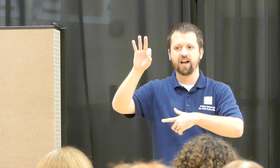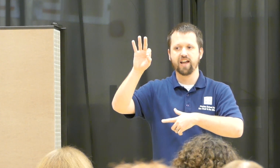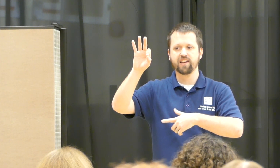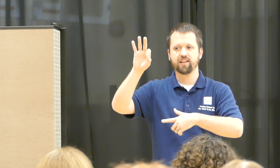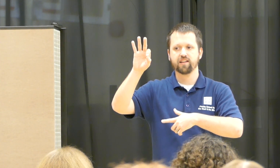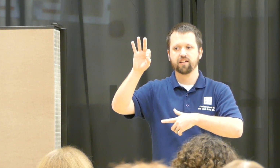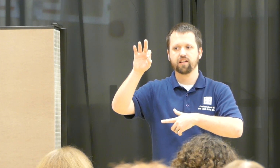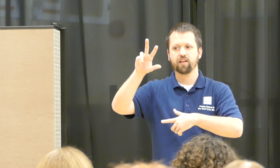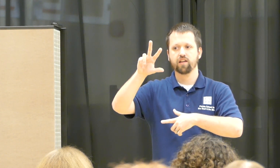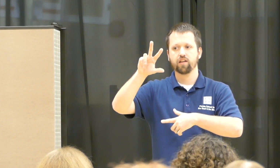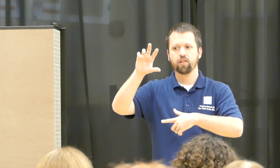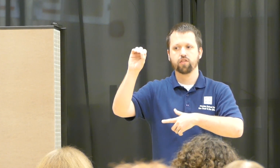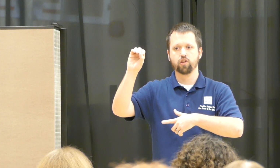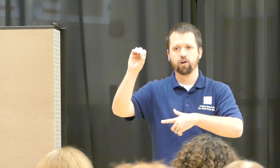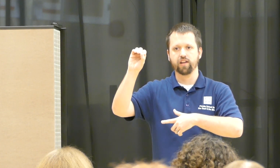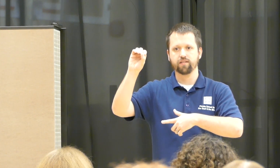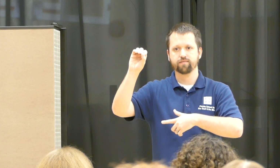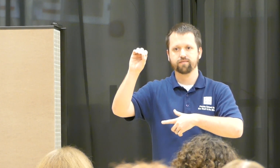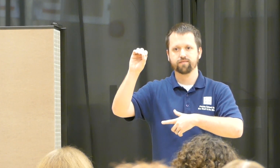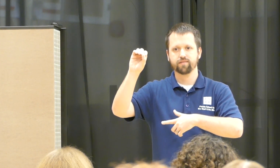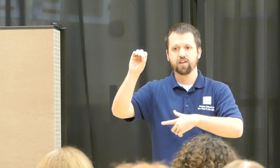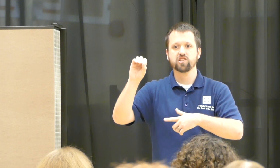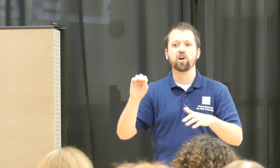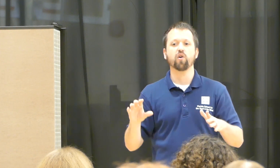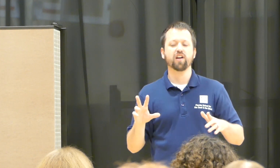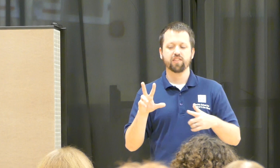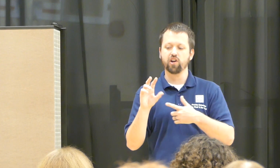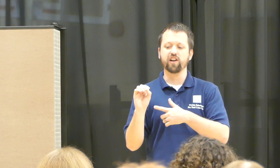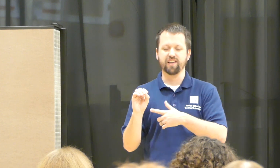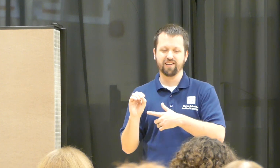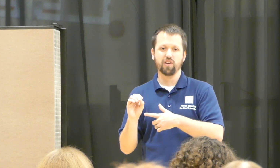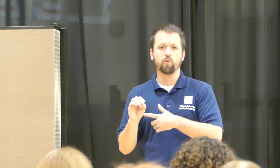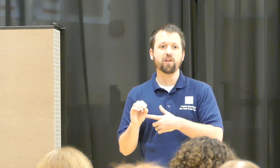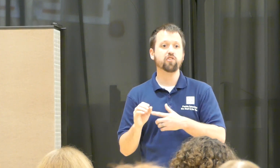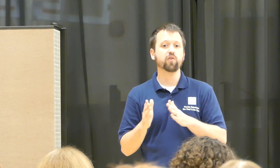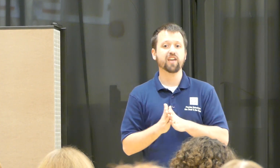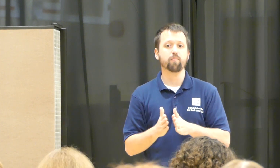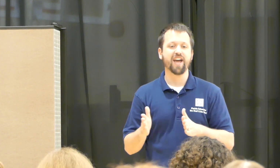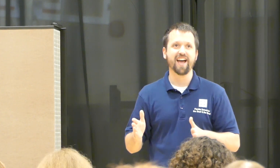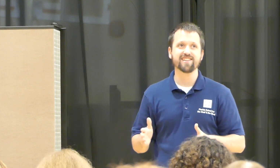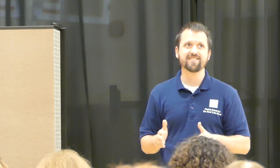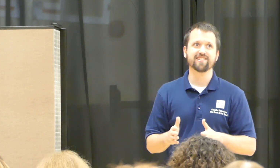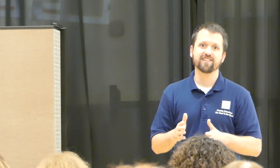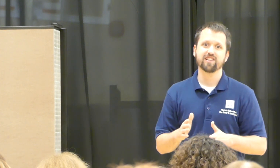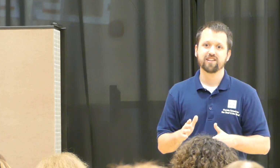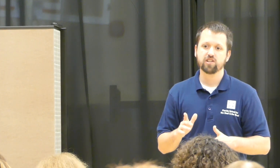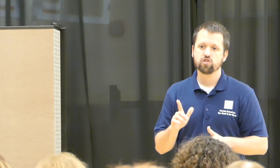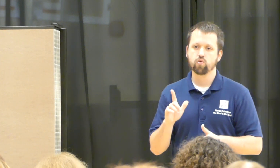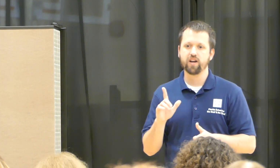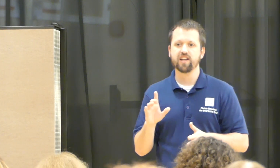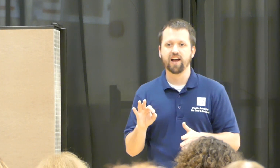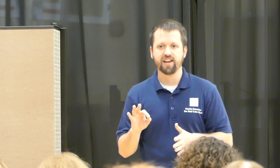29. 30. So, 30. Once you get past 29,